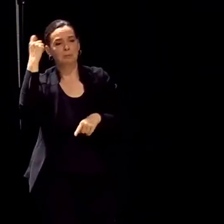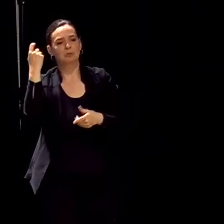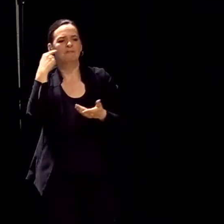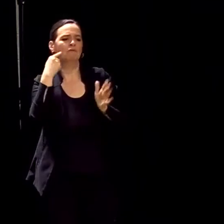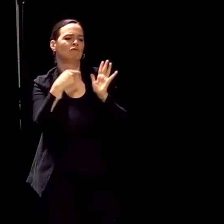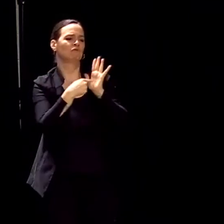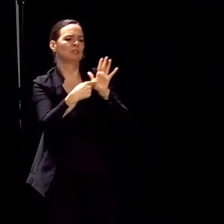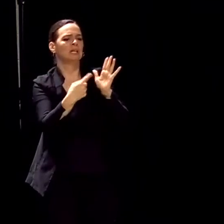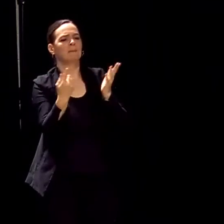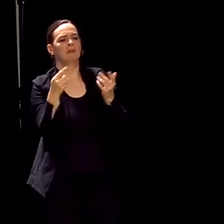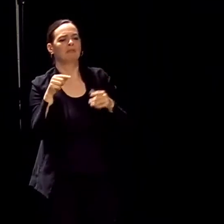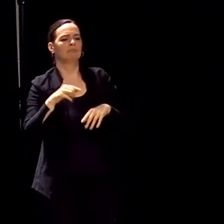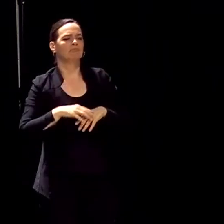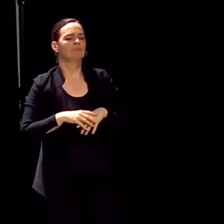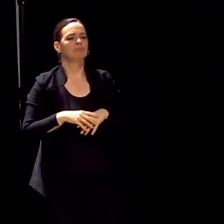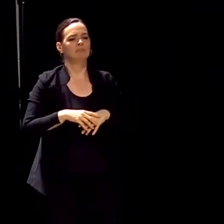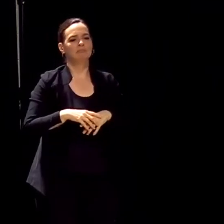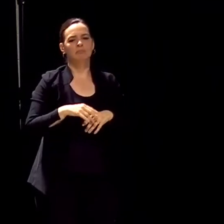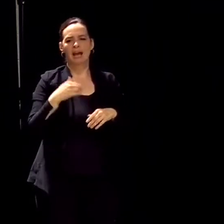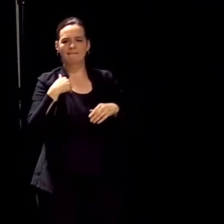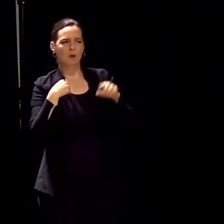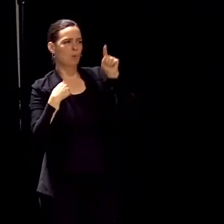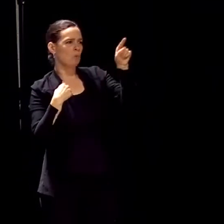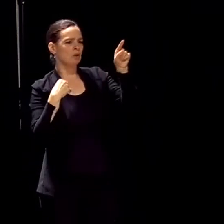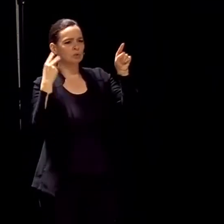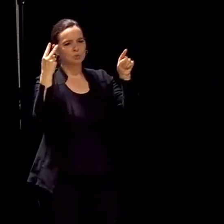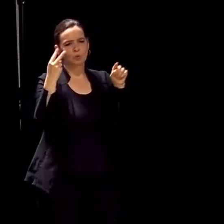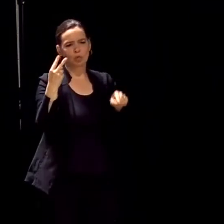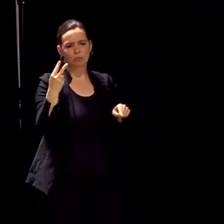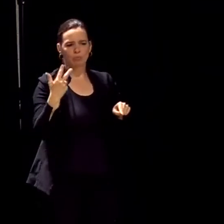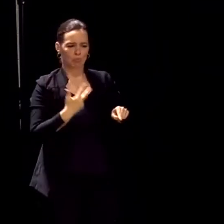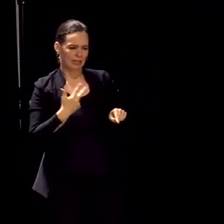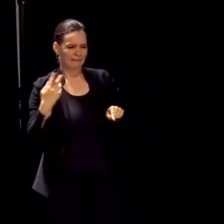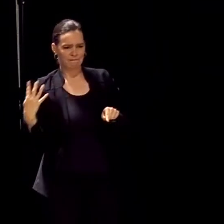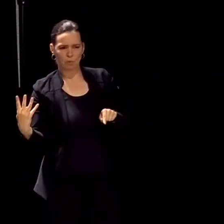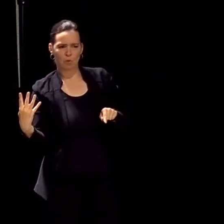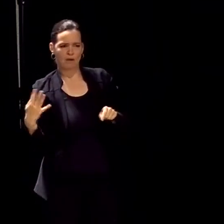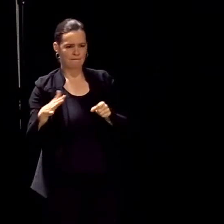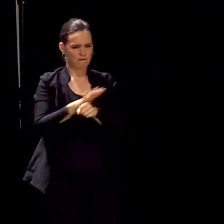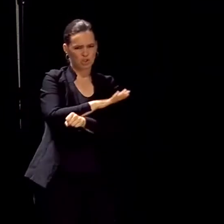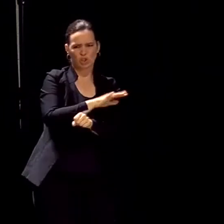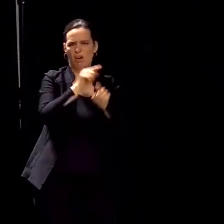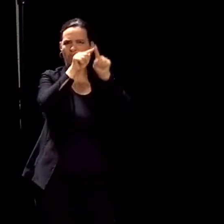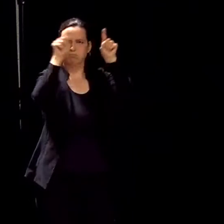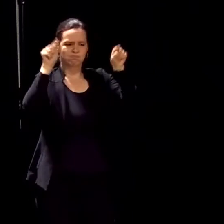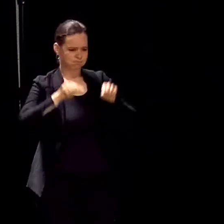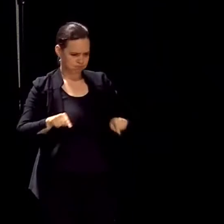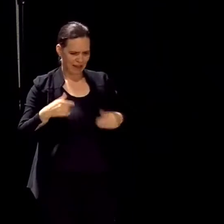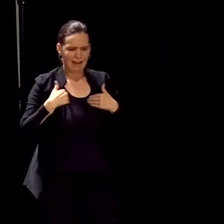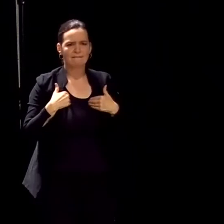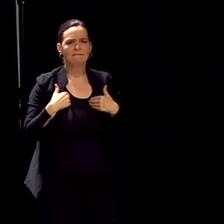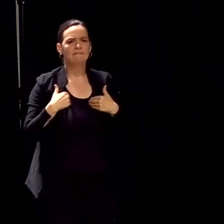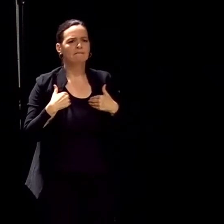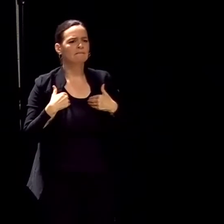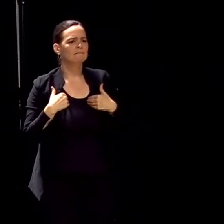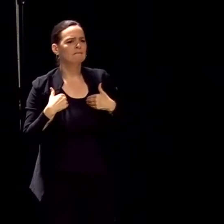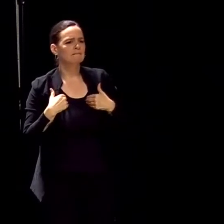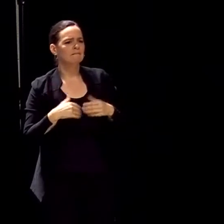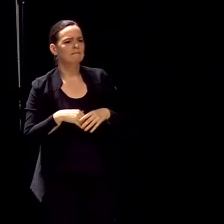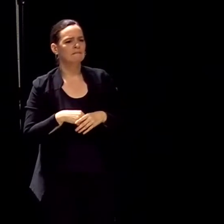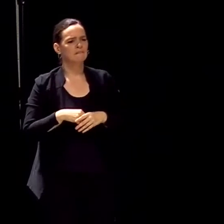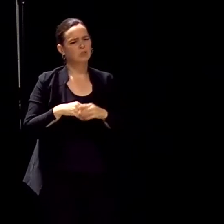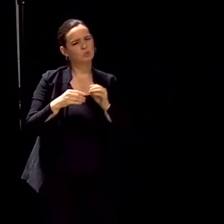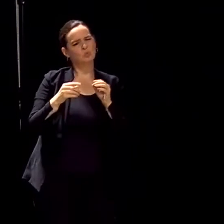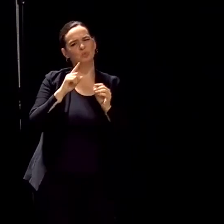pockets, right? You wouldn't see the complete spread like you do now, and so this is more challenging. That's why